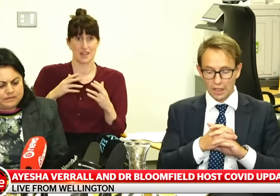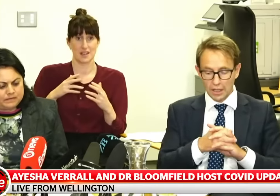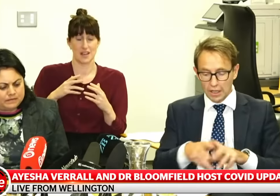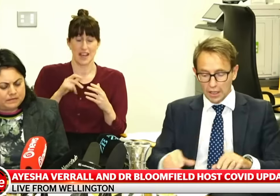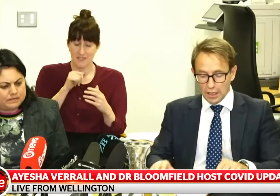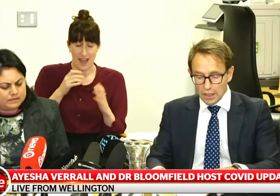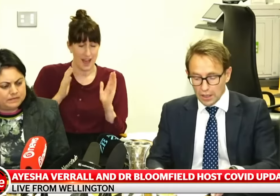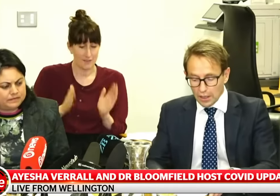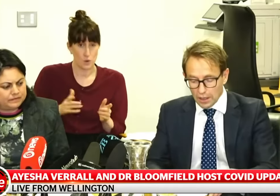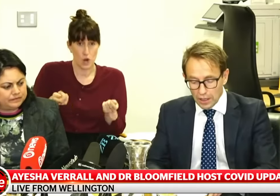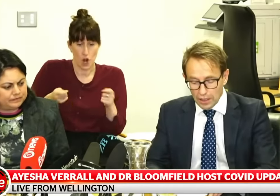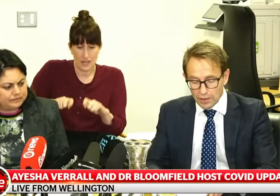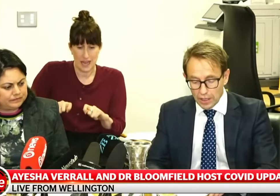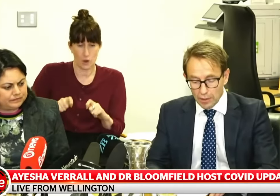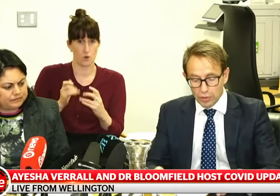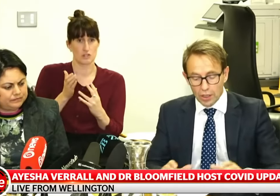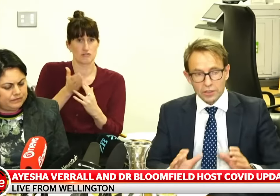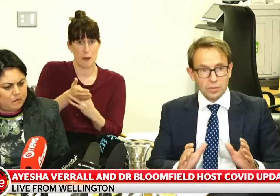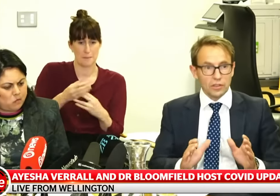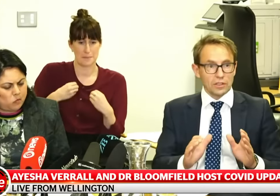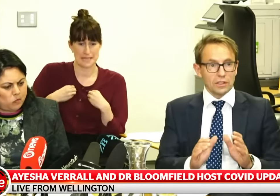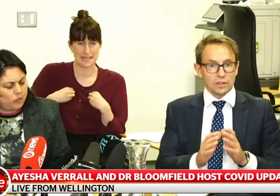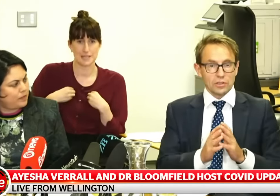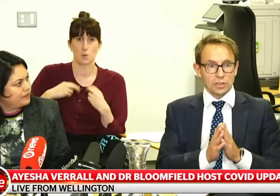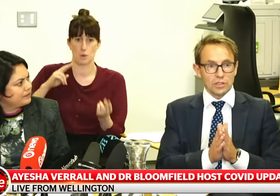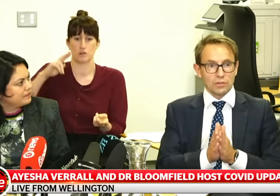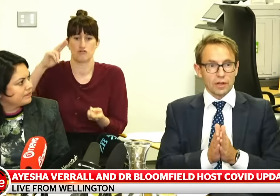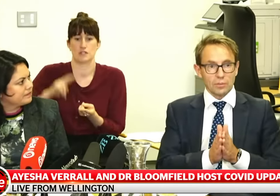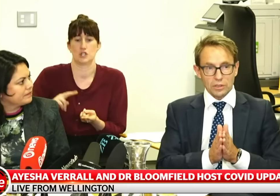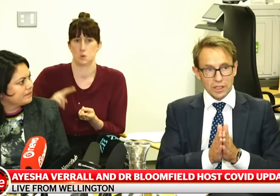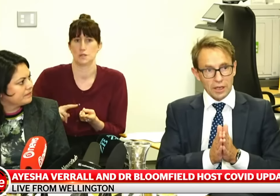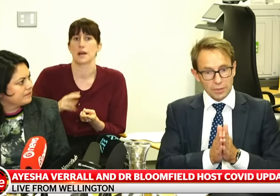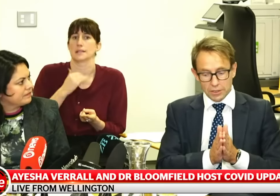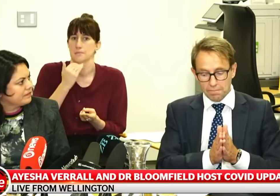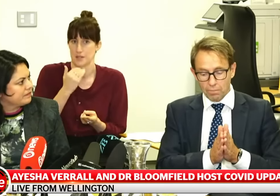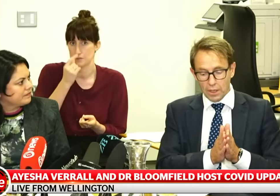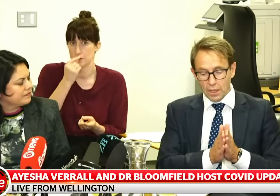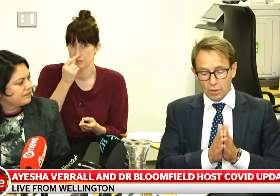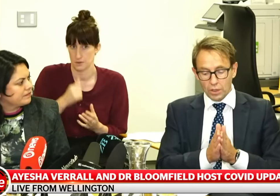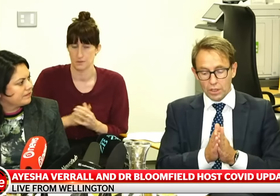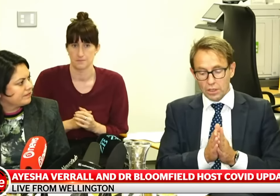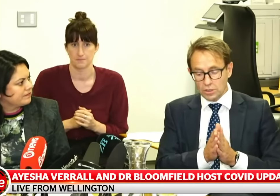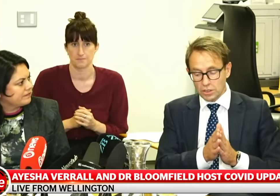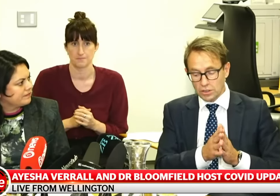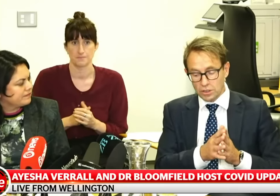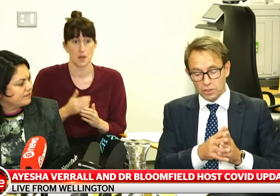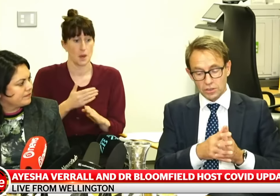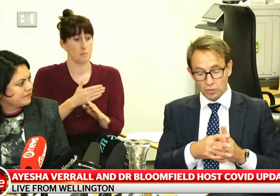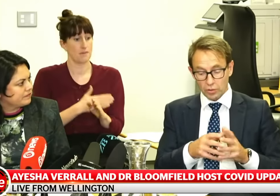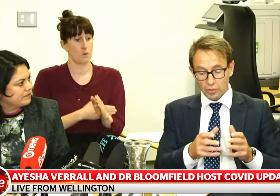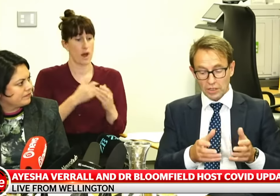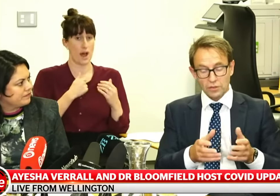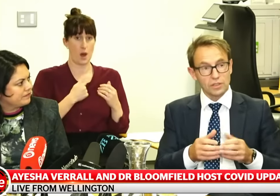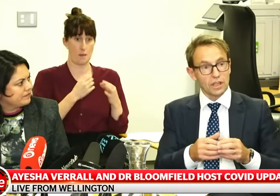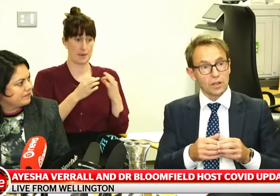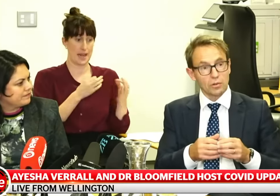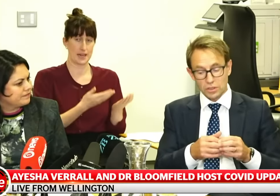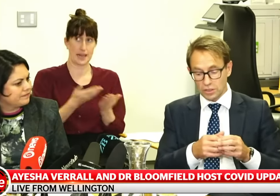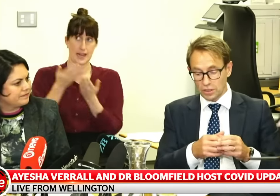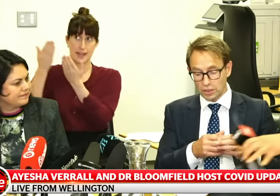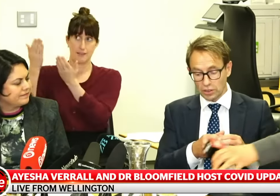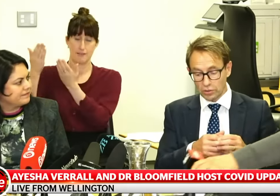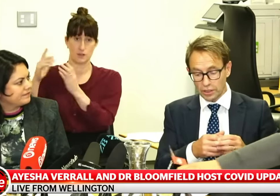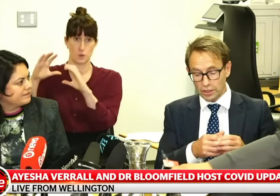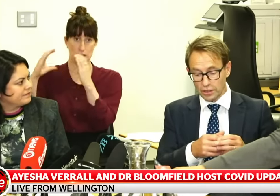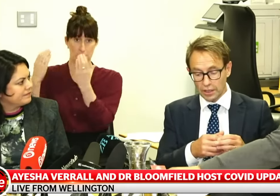minimised. Now, prior to presenting the strategic framework to Cabinet, we did consult with a range of